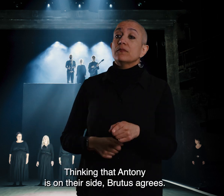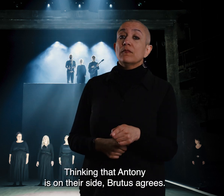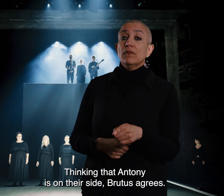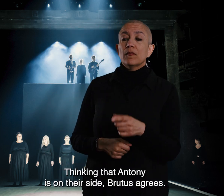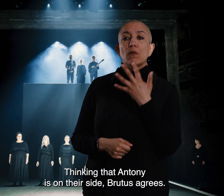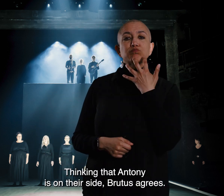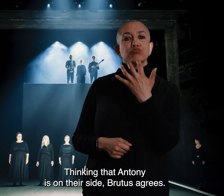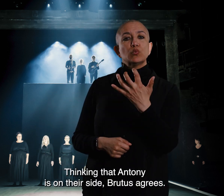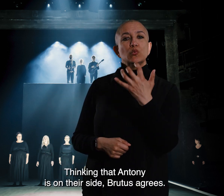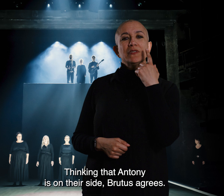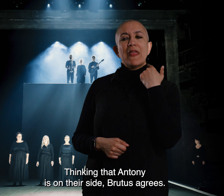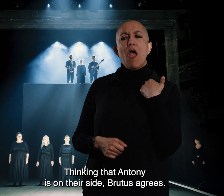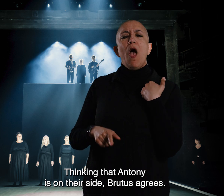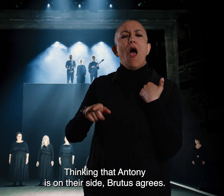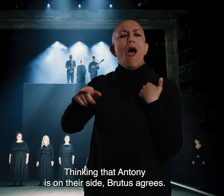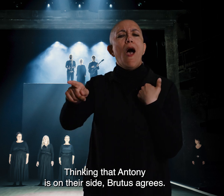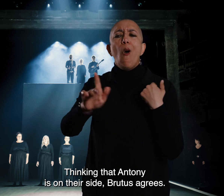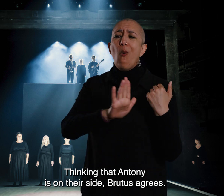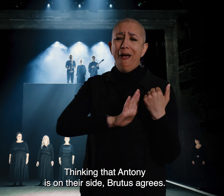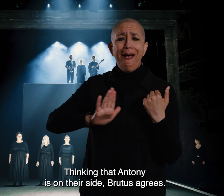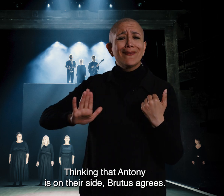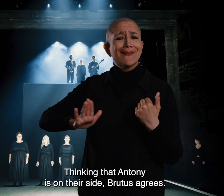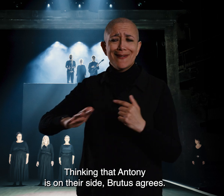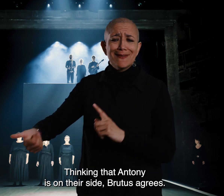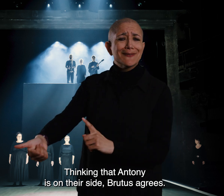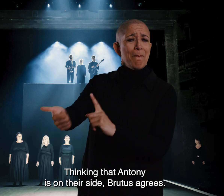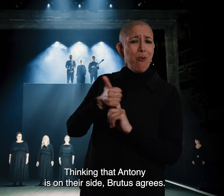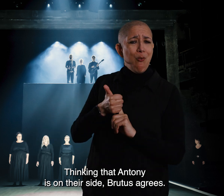Thinking that Antony is on their side, Brutus agrees.